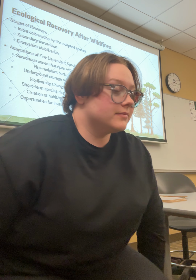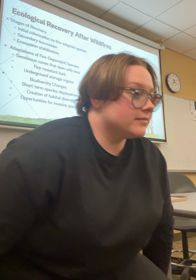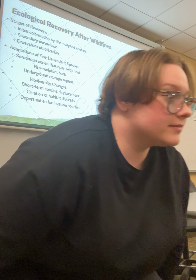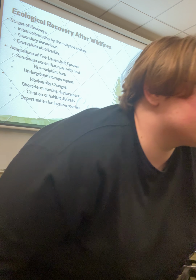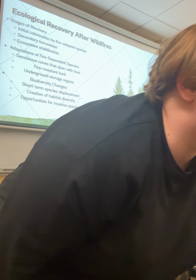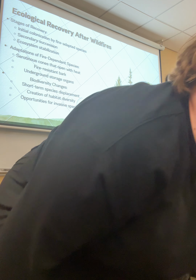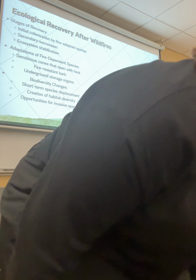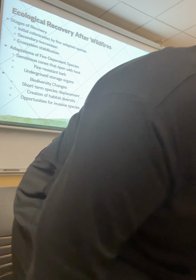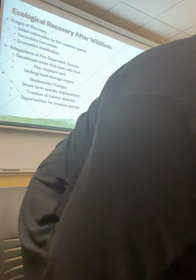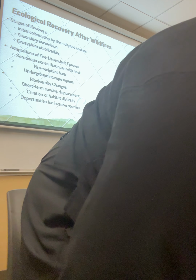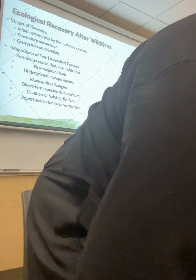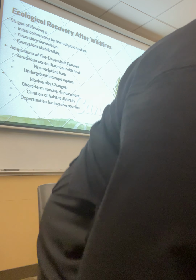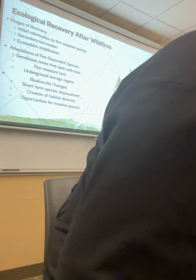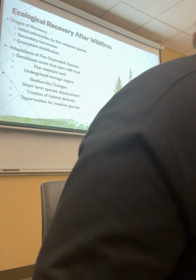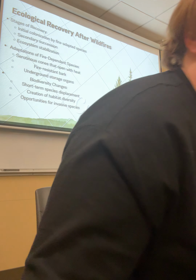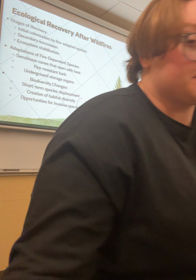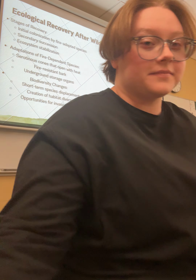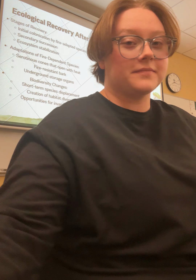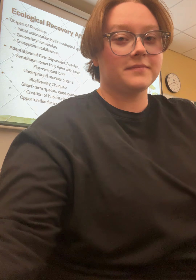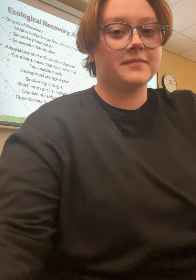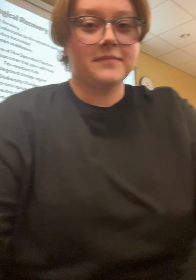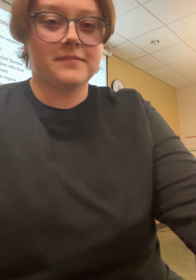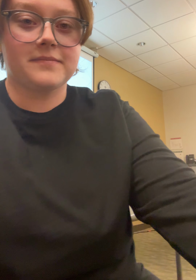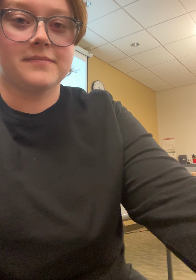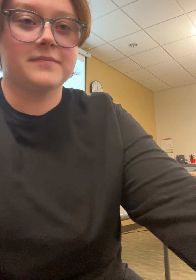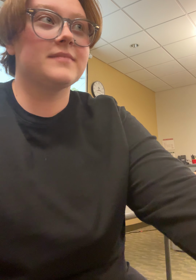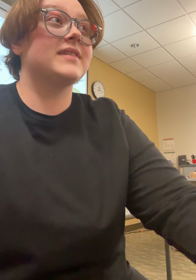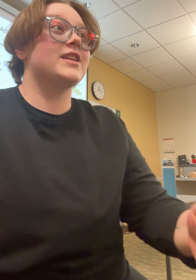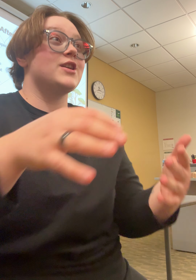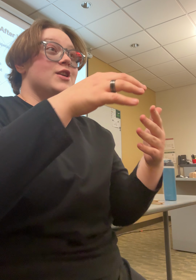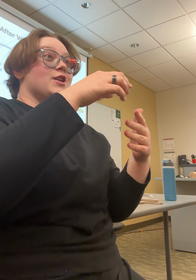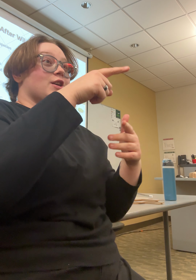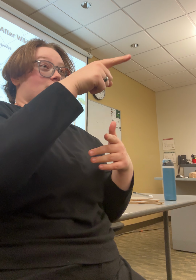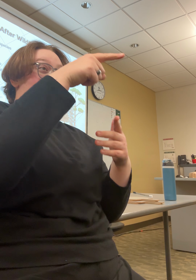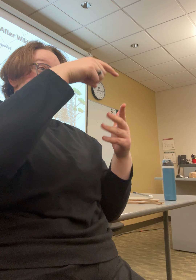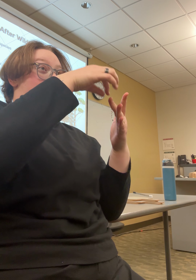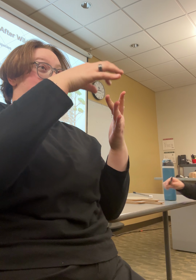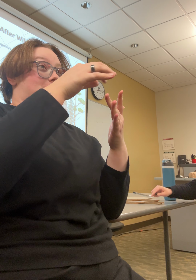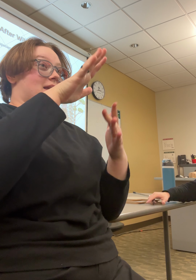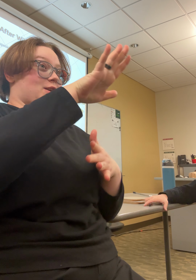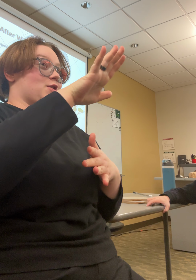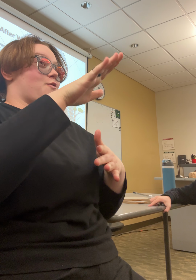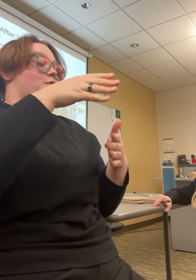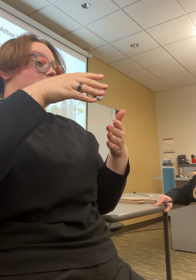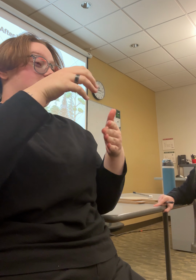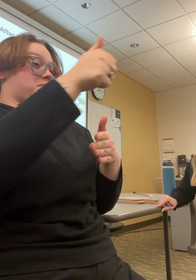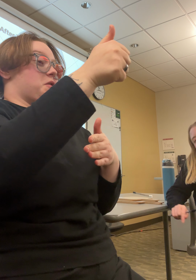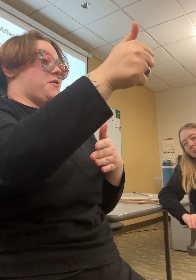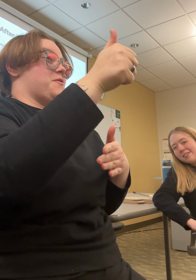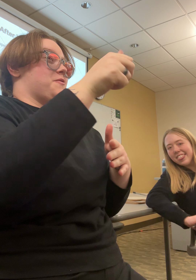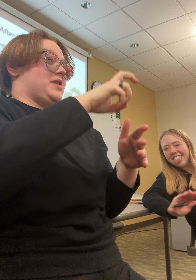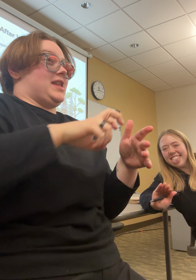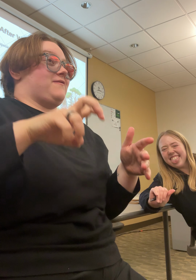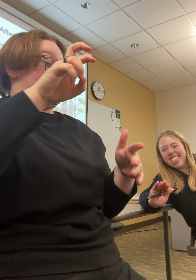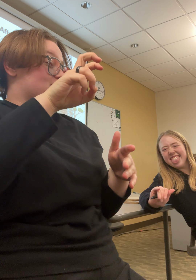group 2. Choose your own adventure. Crash out Oh, I'm time. glad. Do we want to read it out loud?